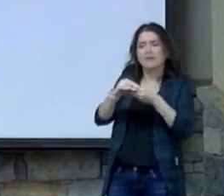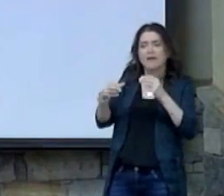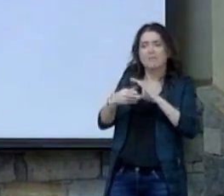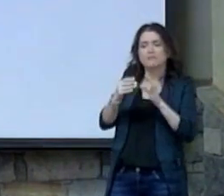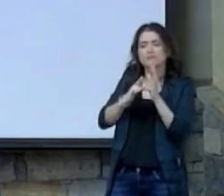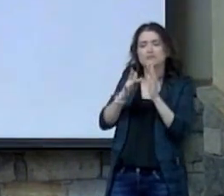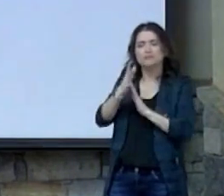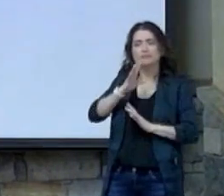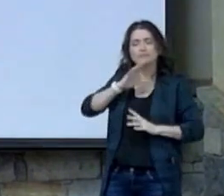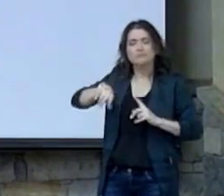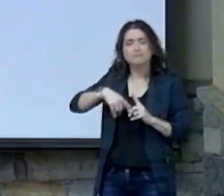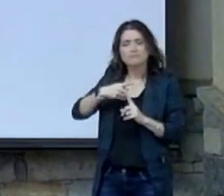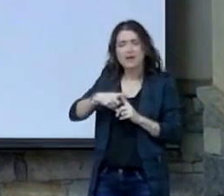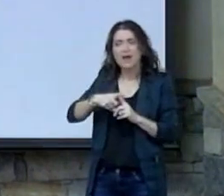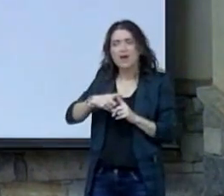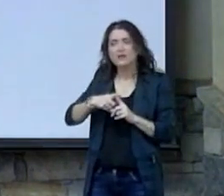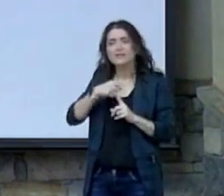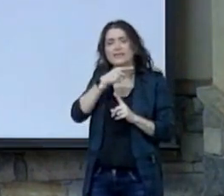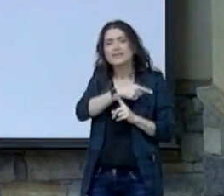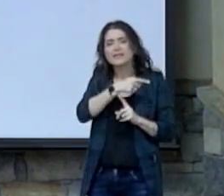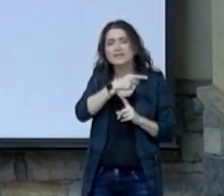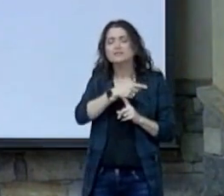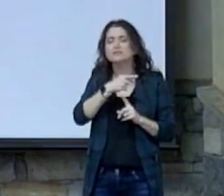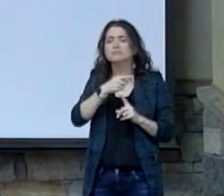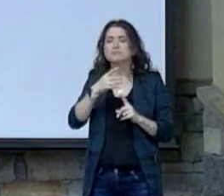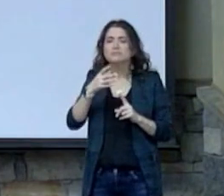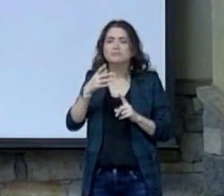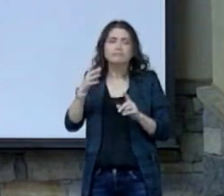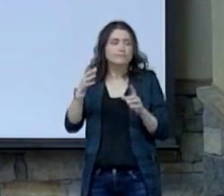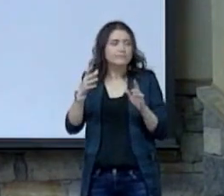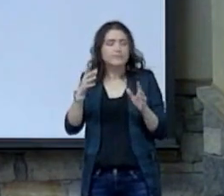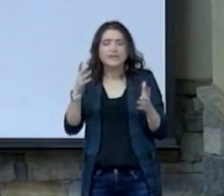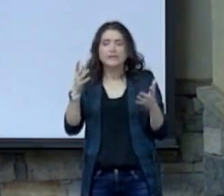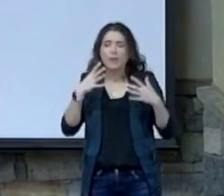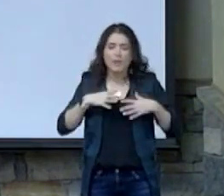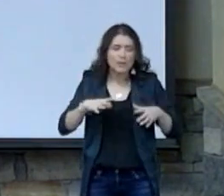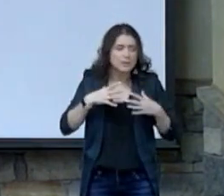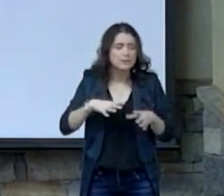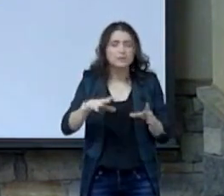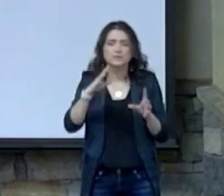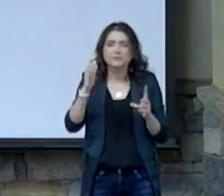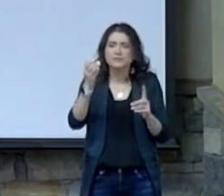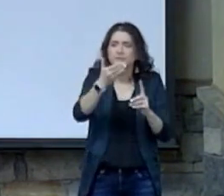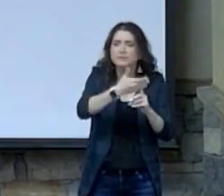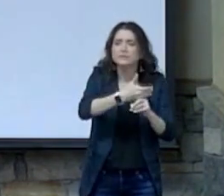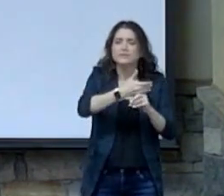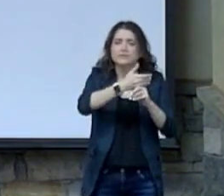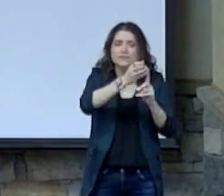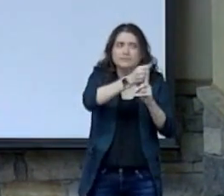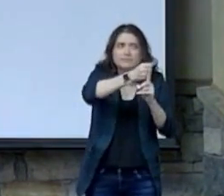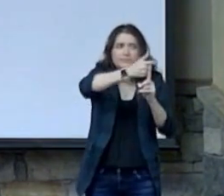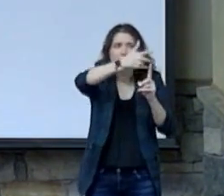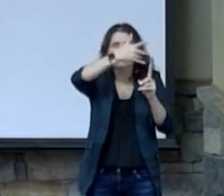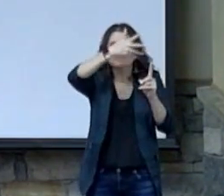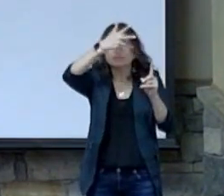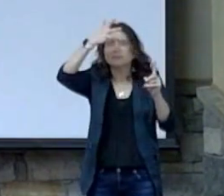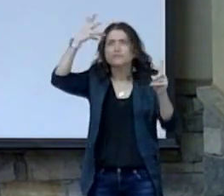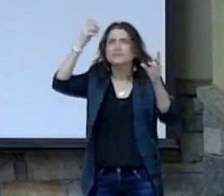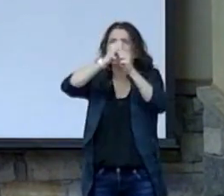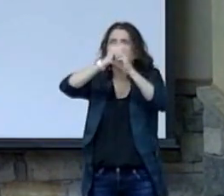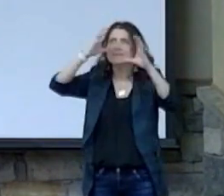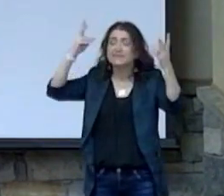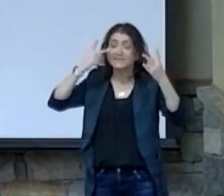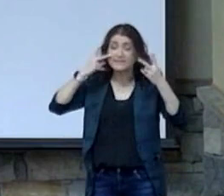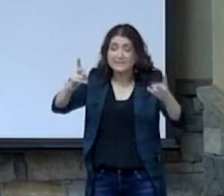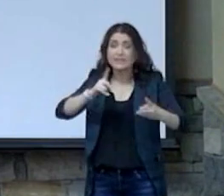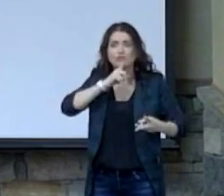Jesus uses, he's putting clothes. He's helping Peter and the apostles see in real